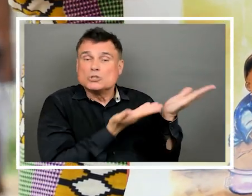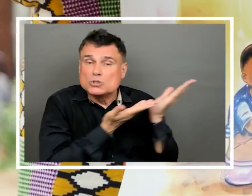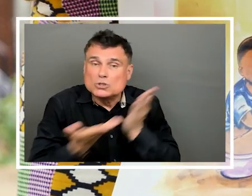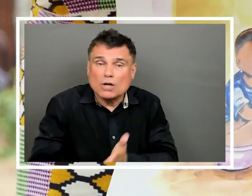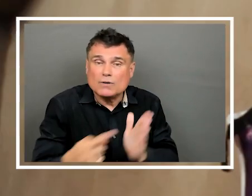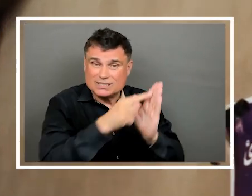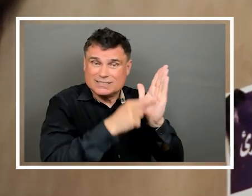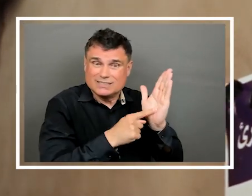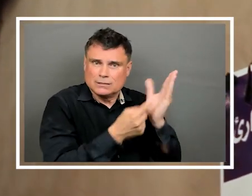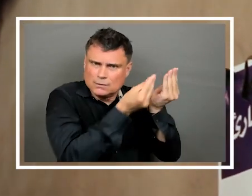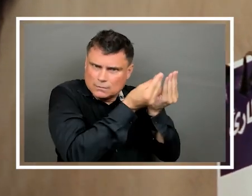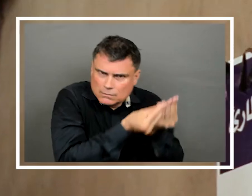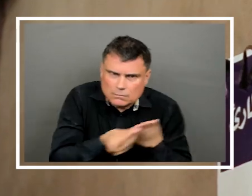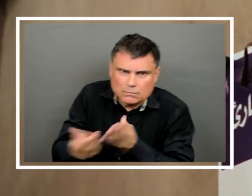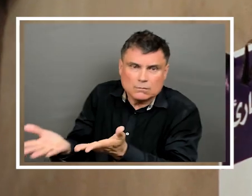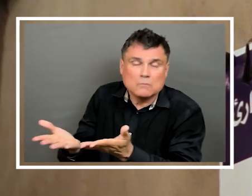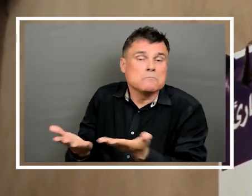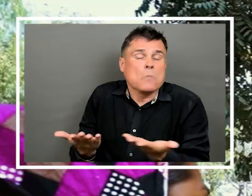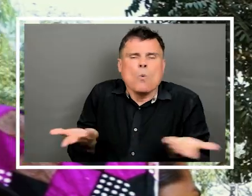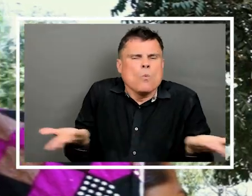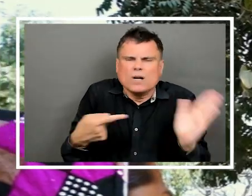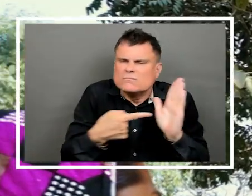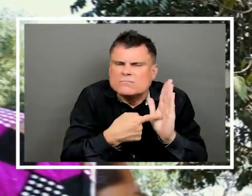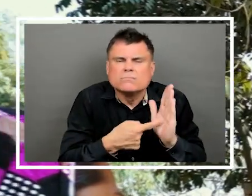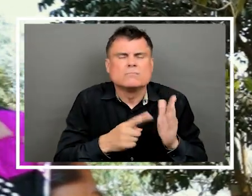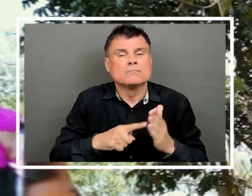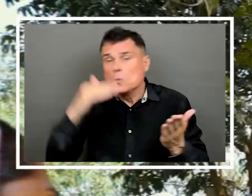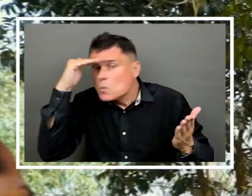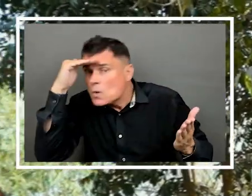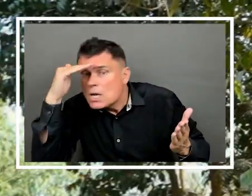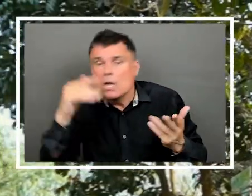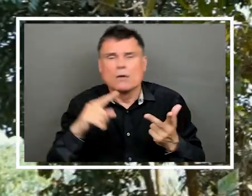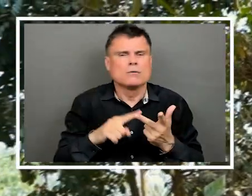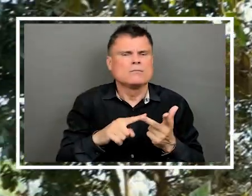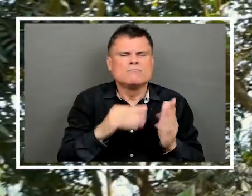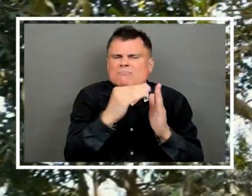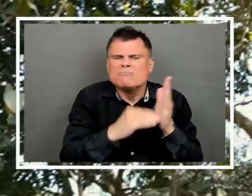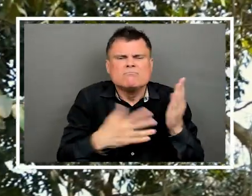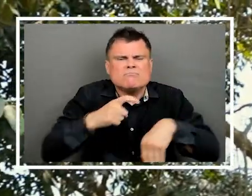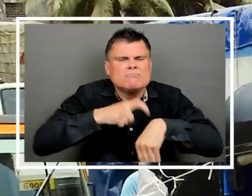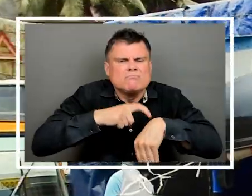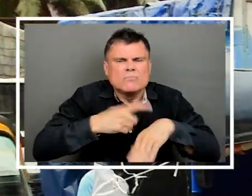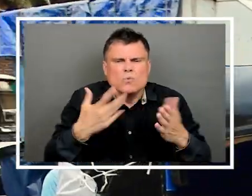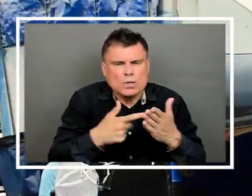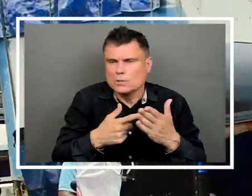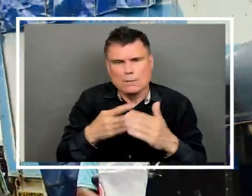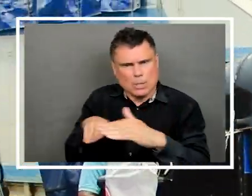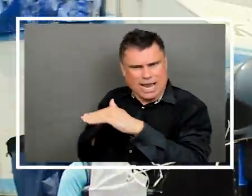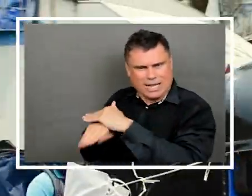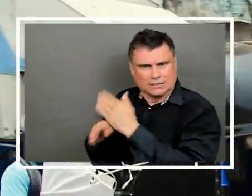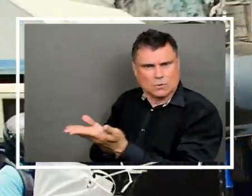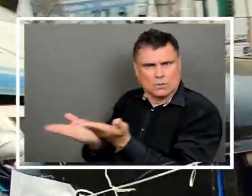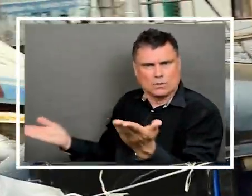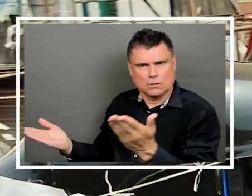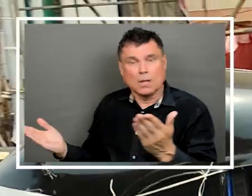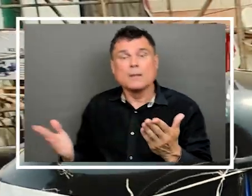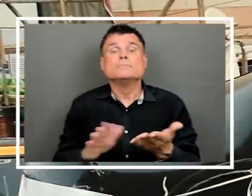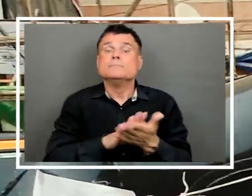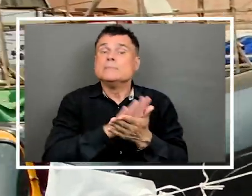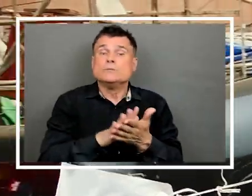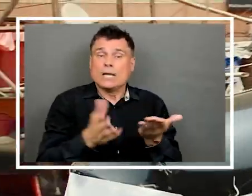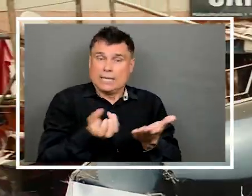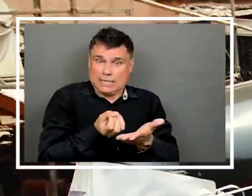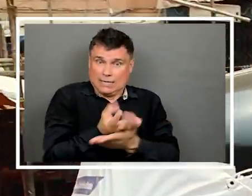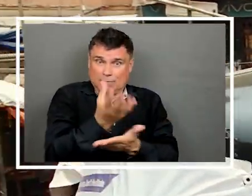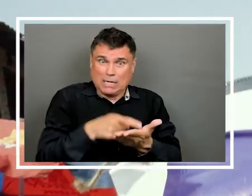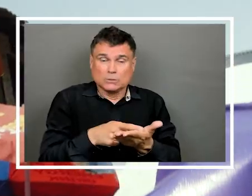or service, what it is, where and when it's happening, is accessible to everyone. That might mean that information